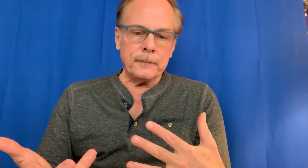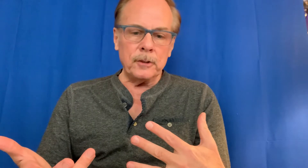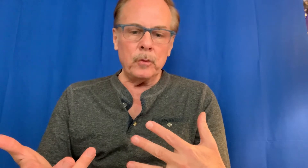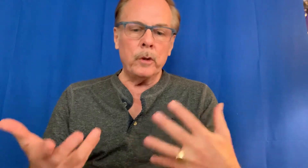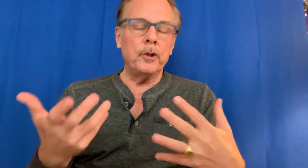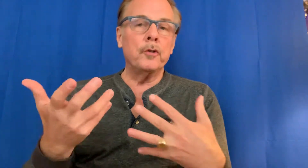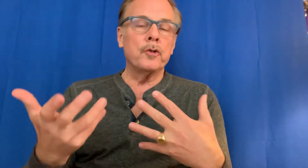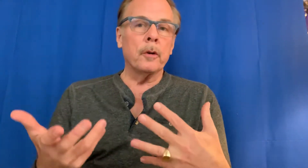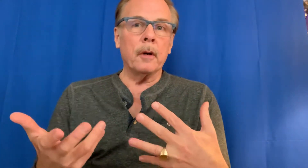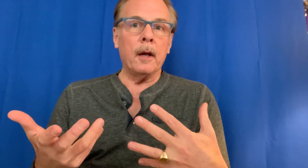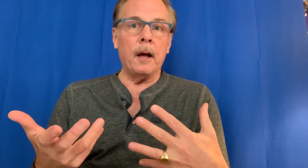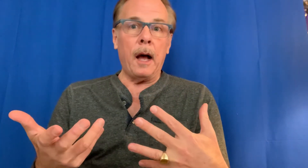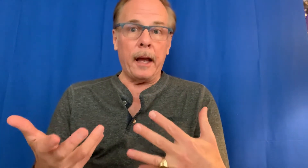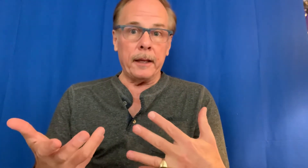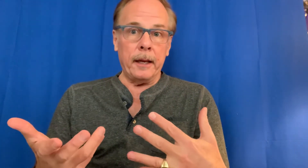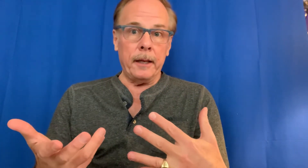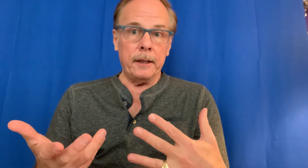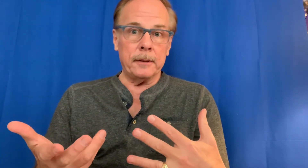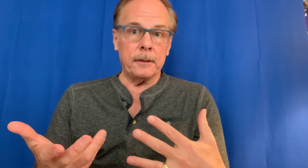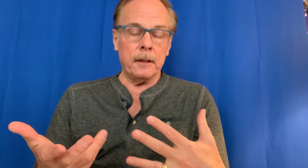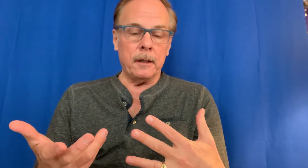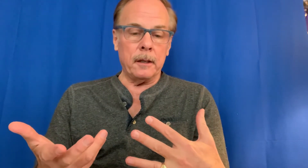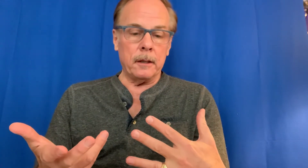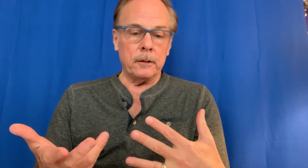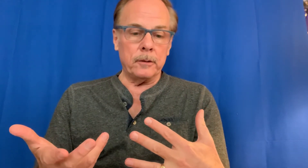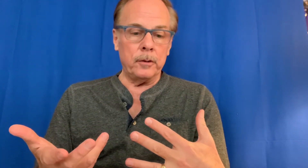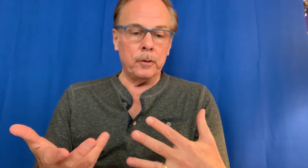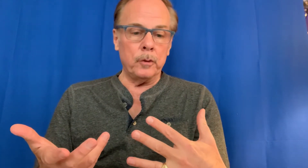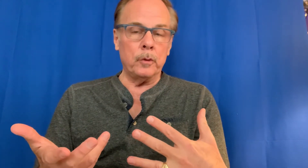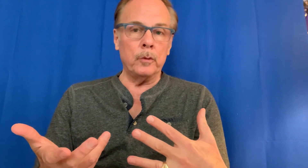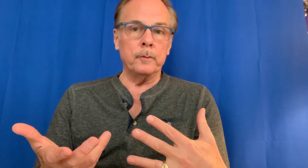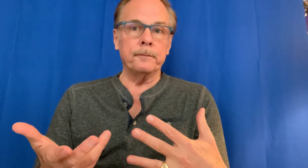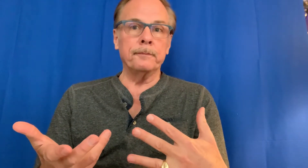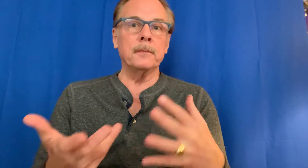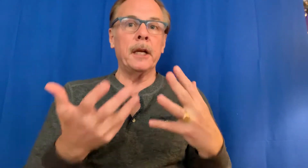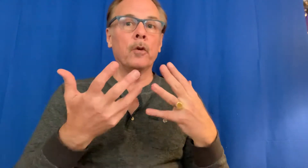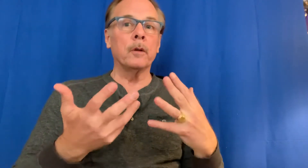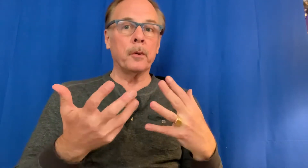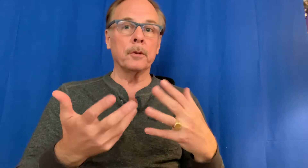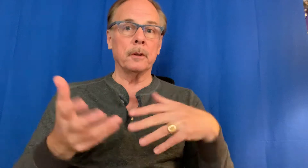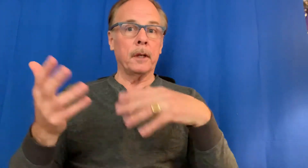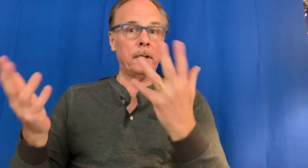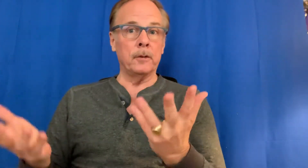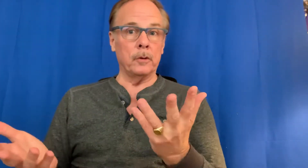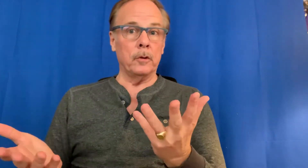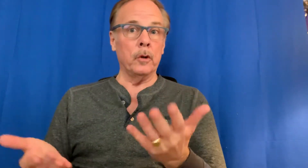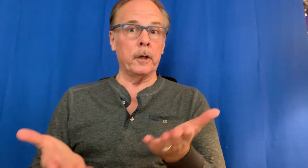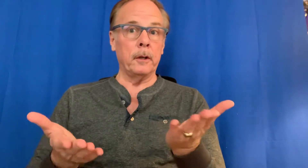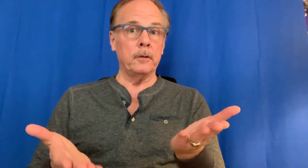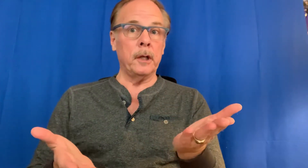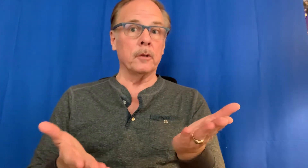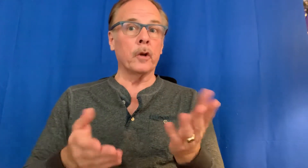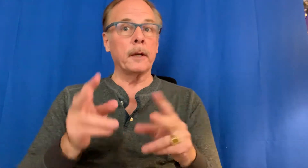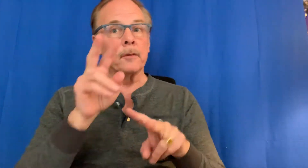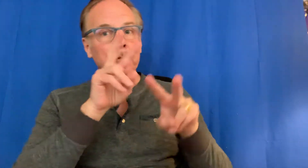You would use your eye gaze to take on the person, like he's looking at the